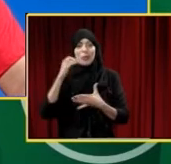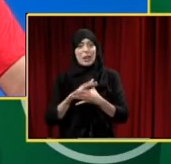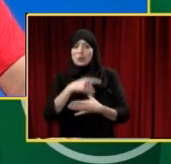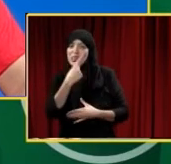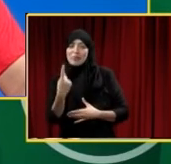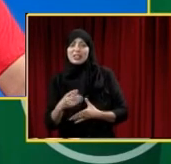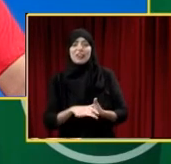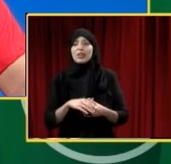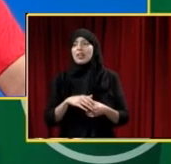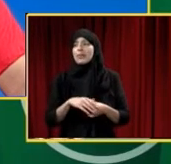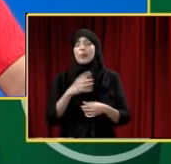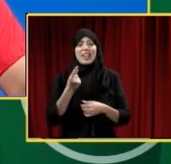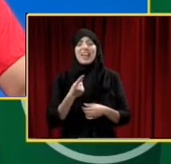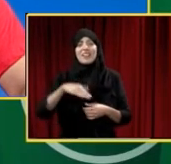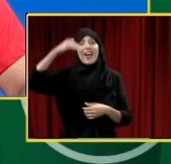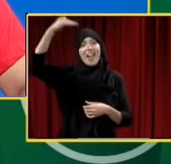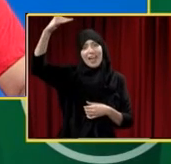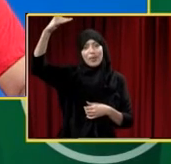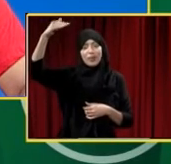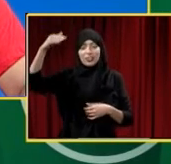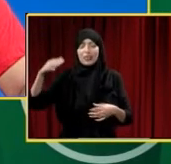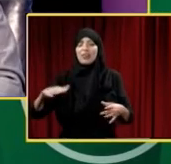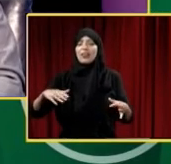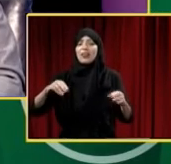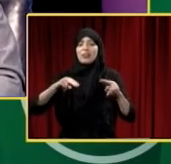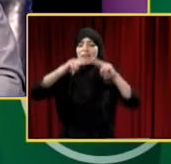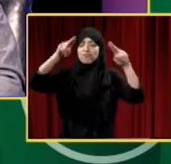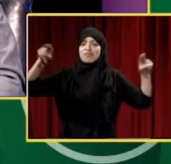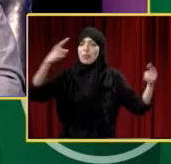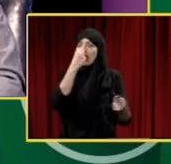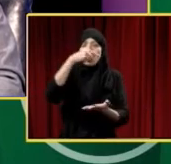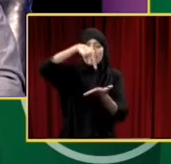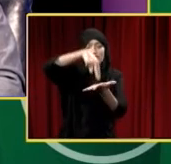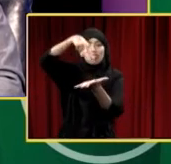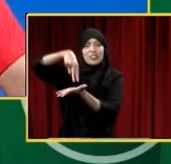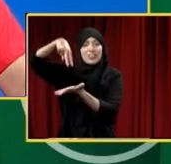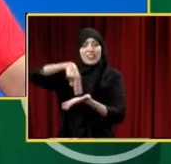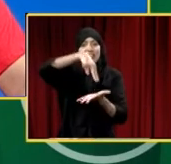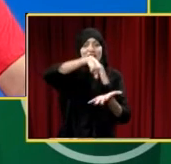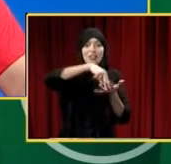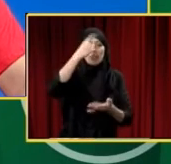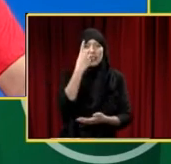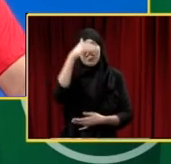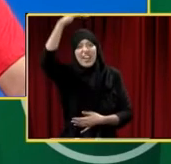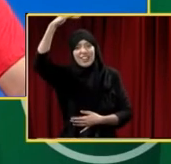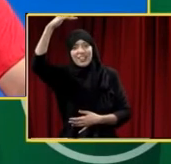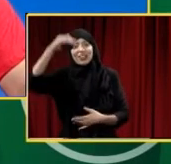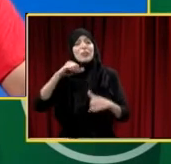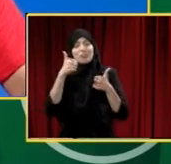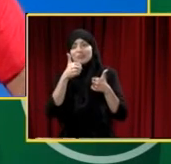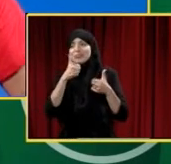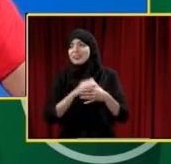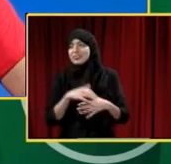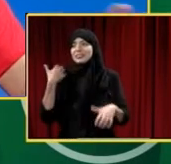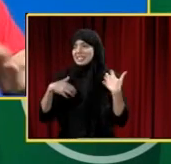even got adult bouncer castle. How many inflatable challenges are there? We've got about six this year round. Wow. And how many? And you've got the tug of war.